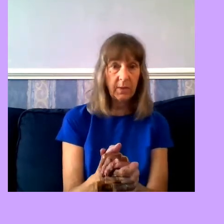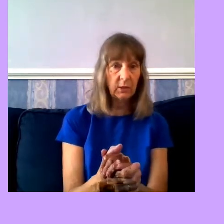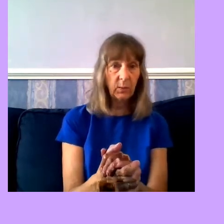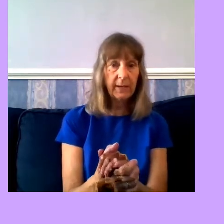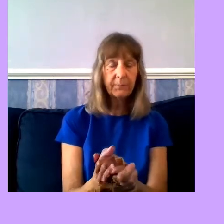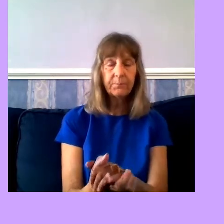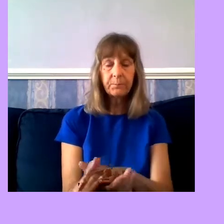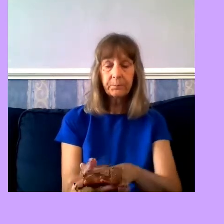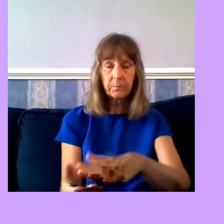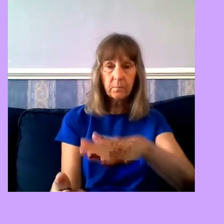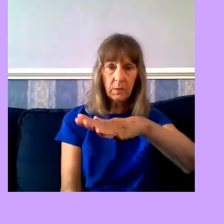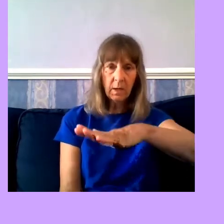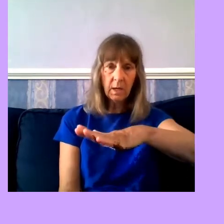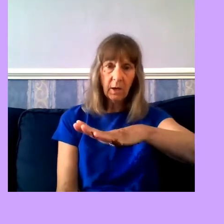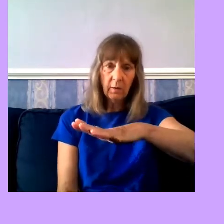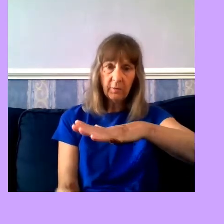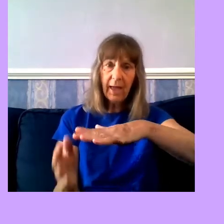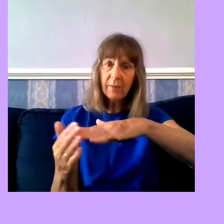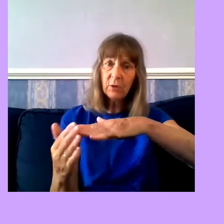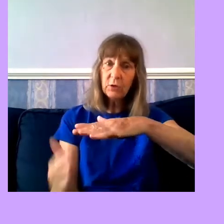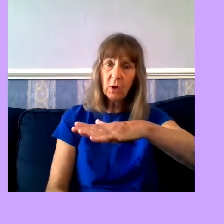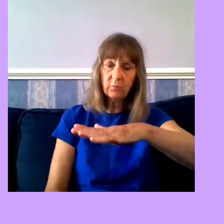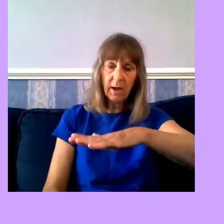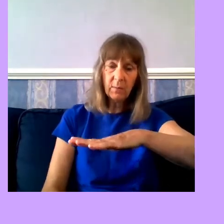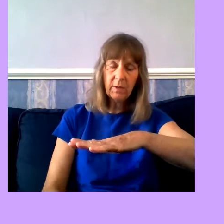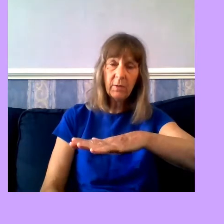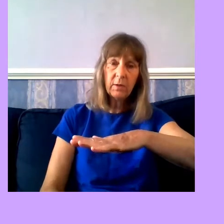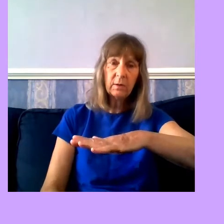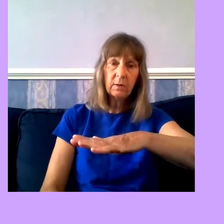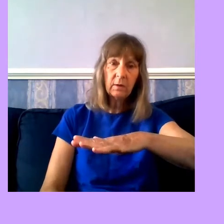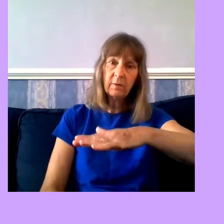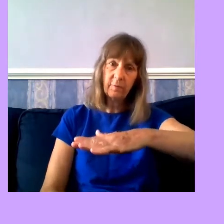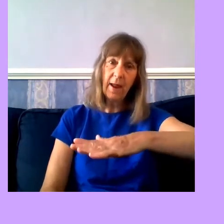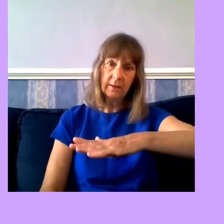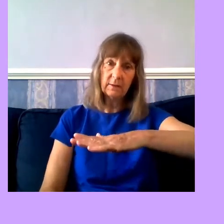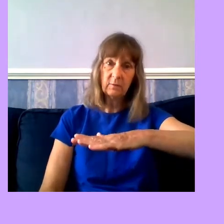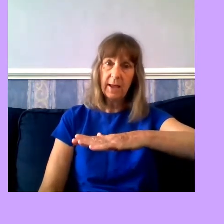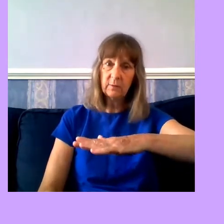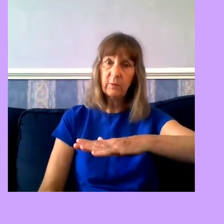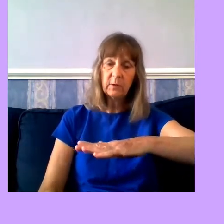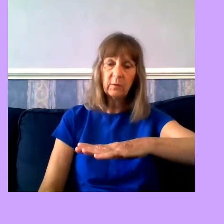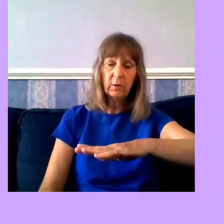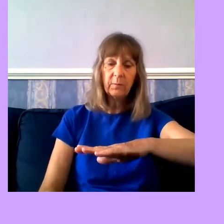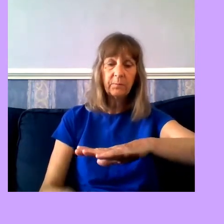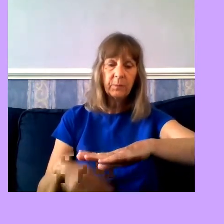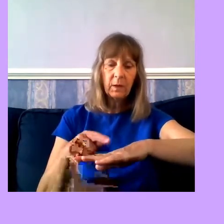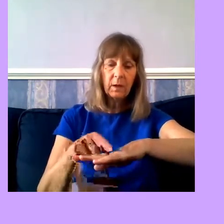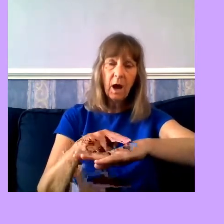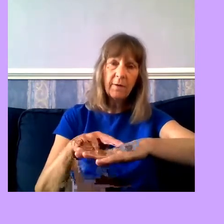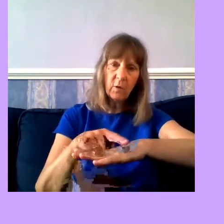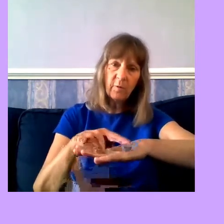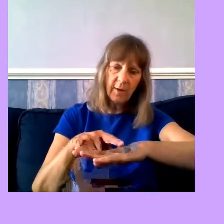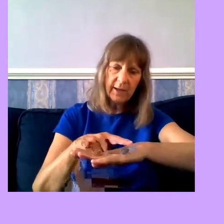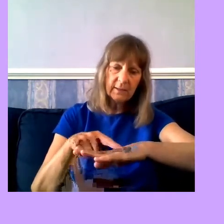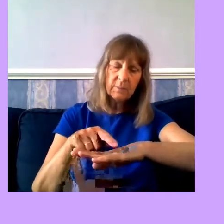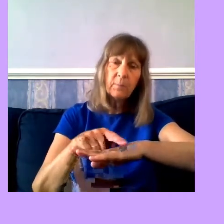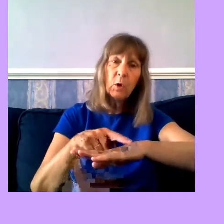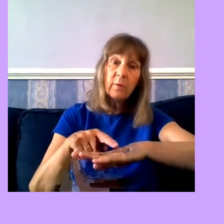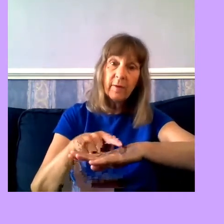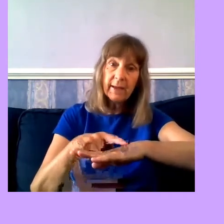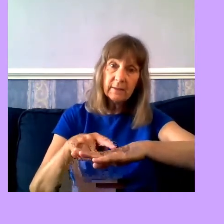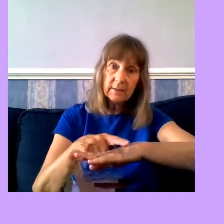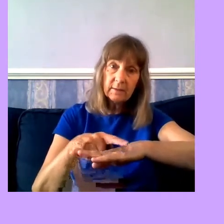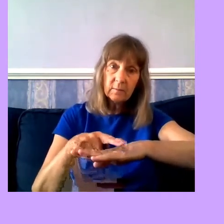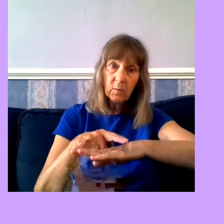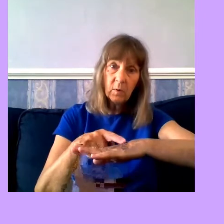show you this way. For the hand that you don't write with, flat out in front of you. I've got veins,